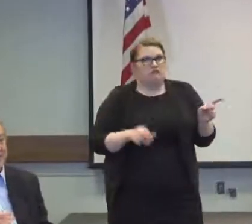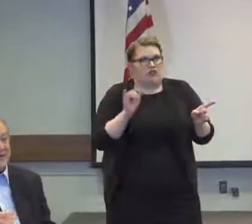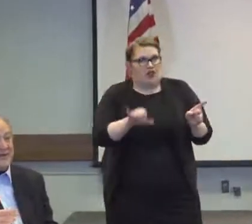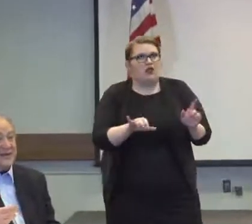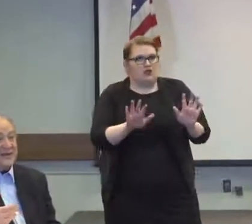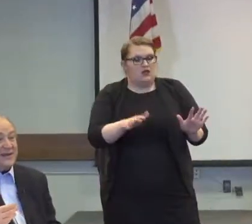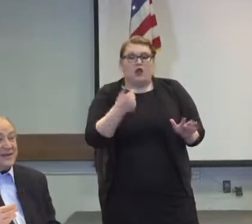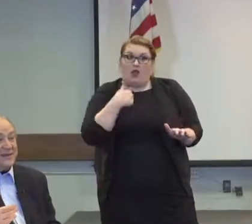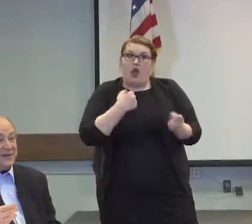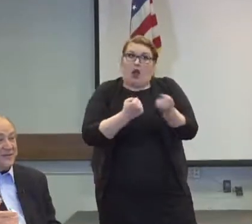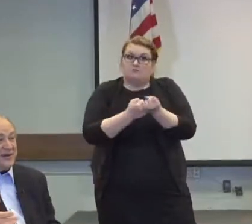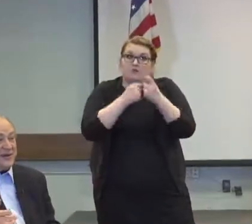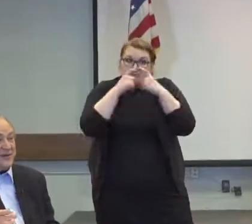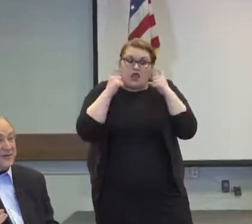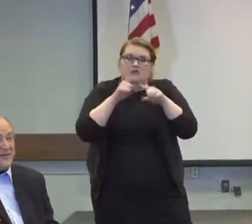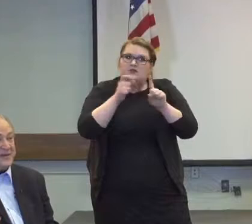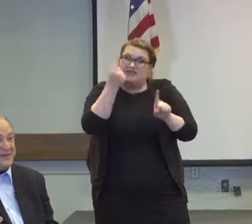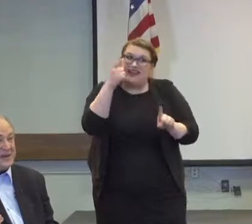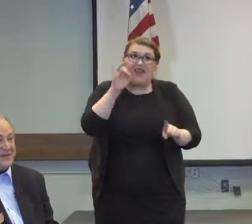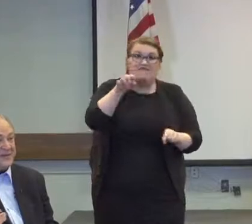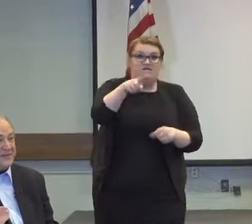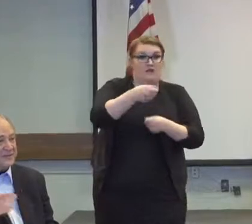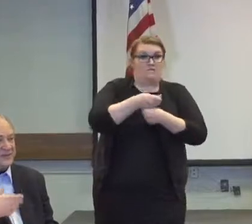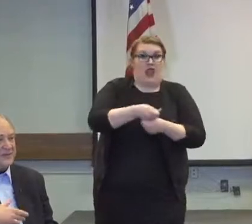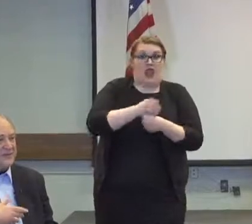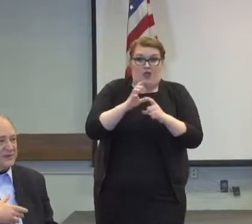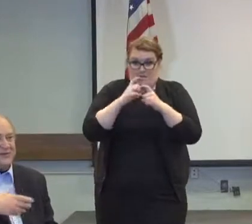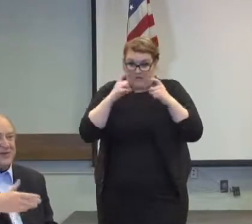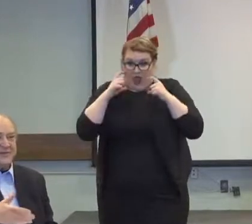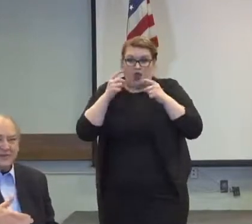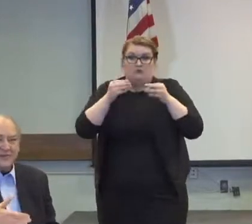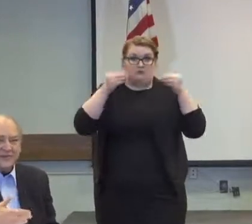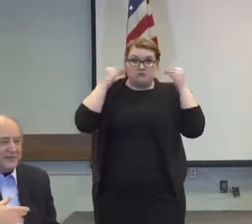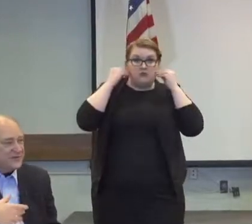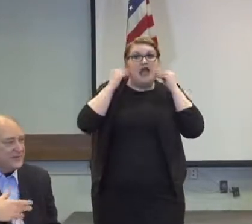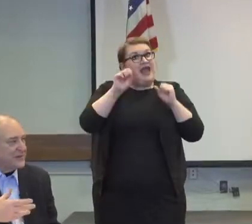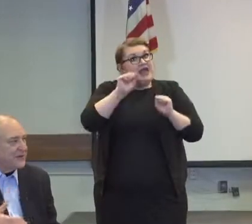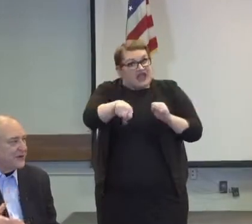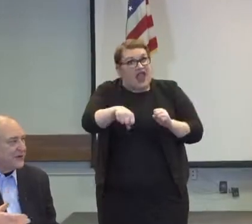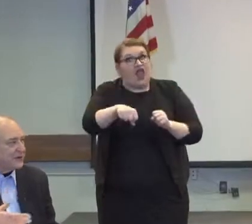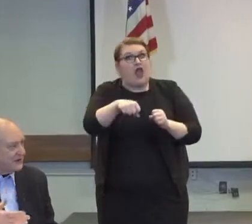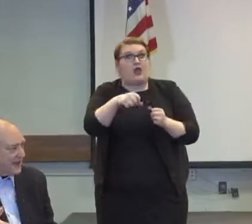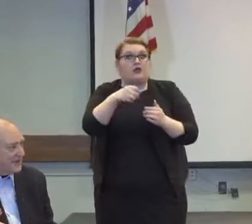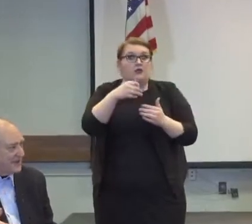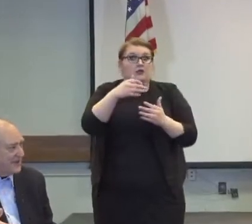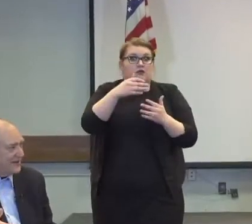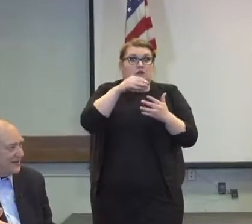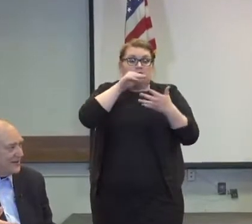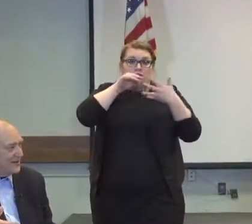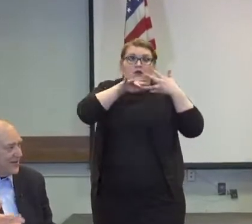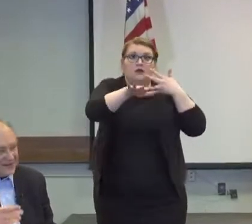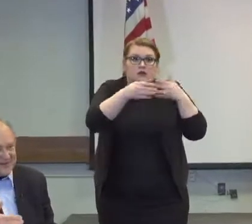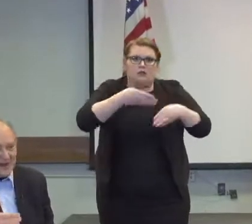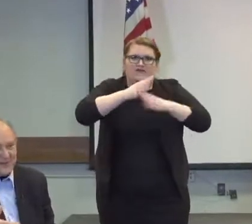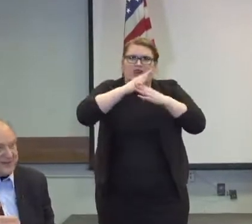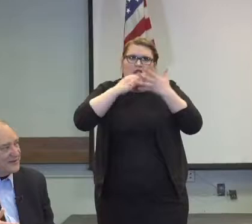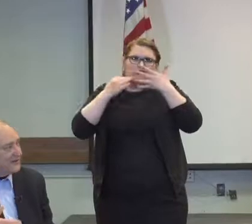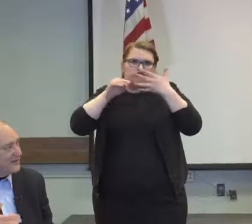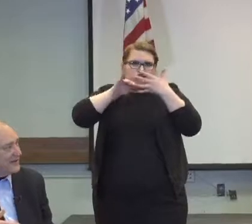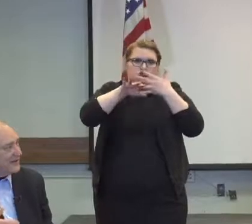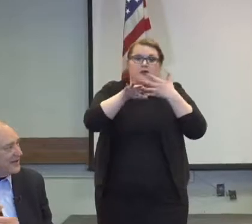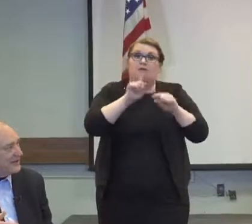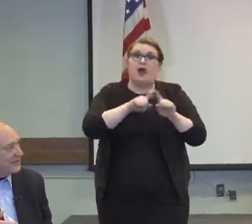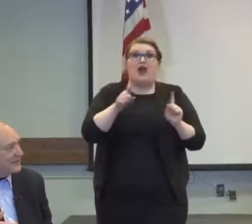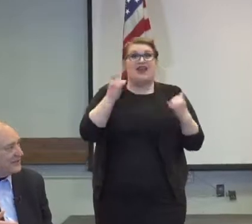be clear that if you're wearing a homemade mask, which could keep you from spewing particles out, that is not a reason